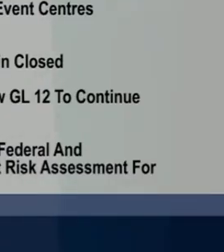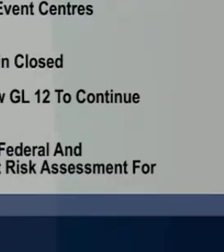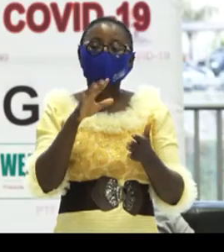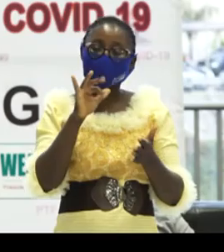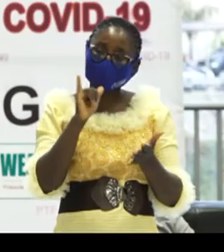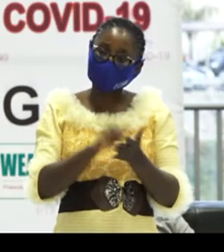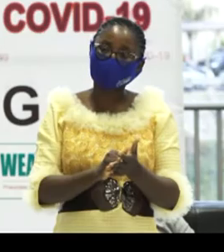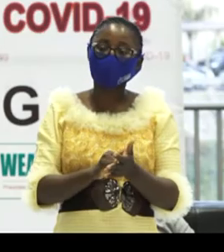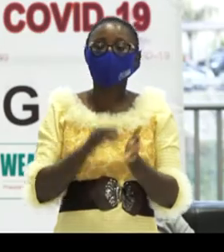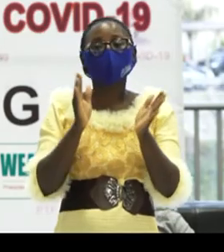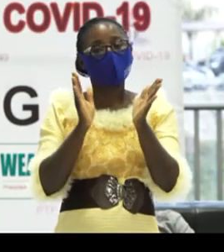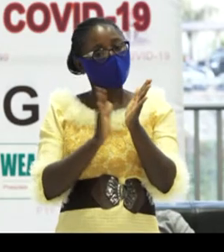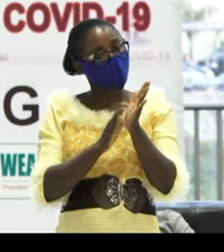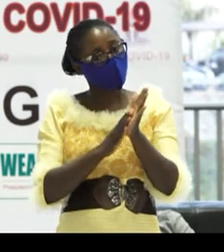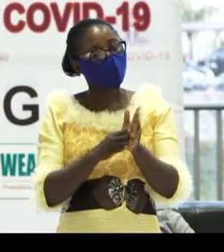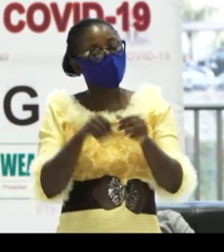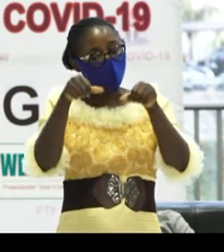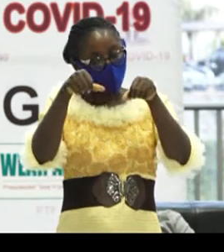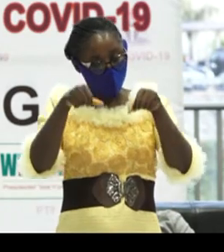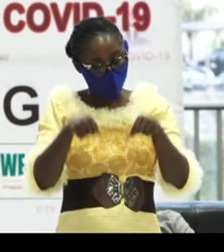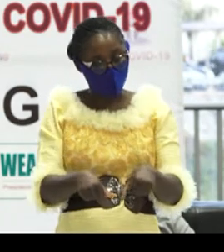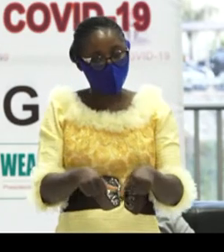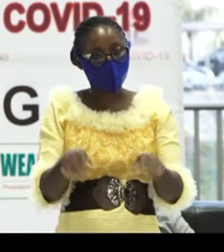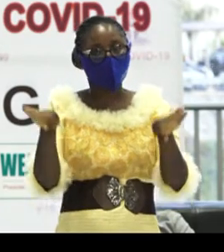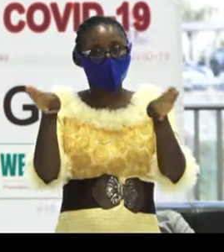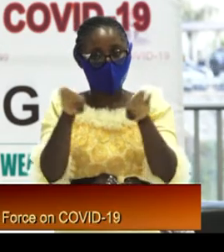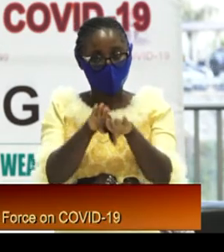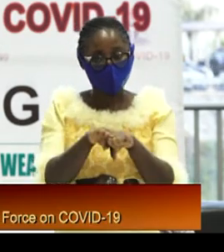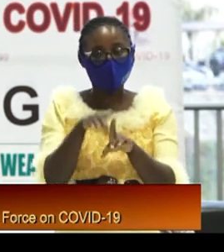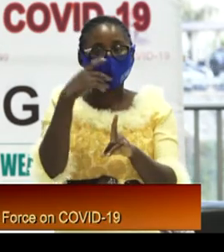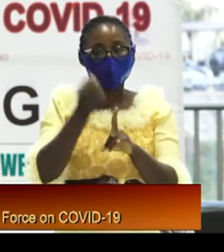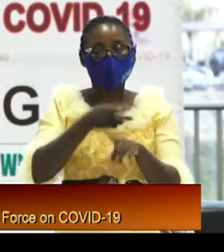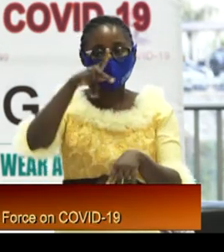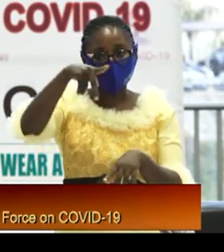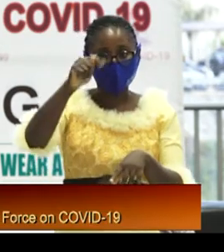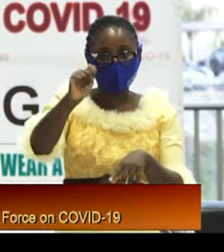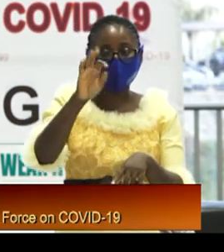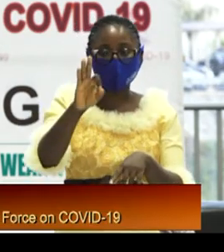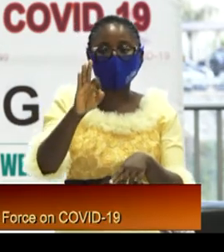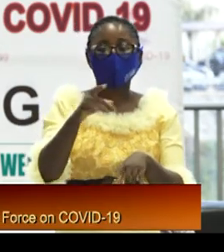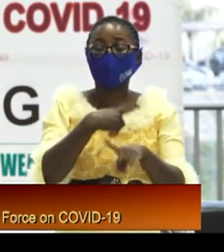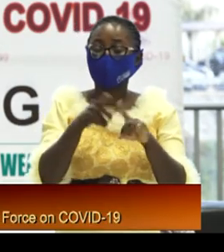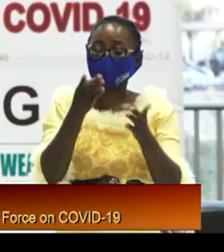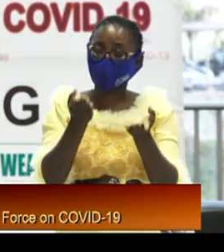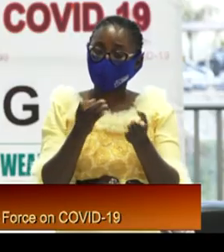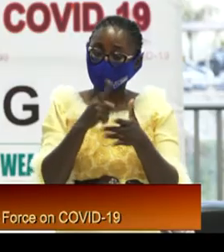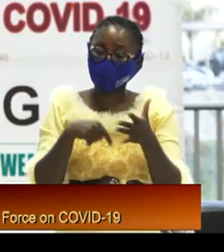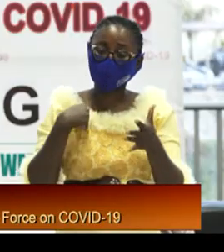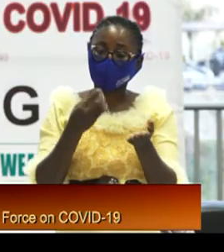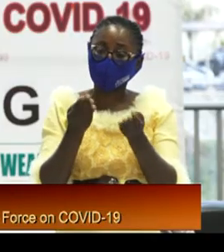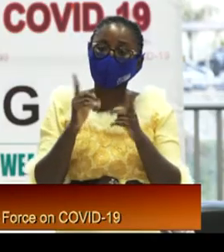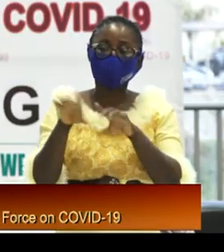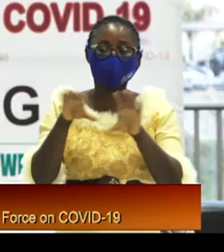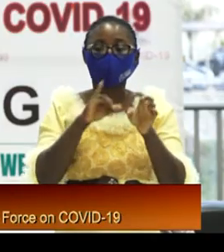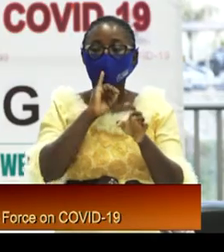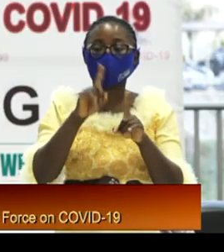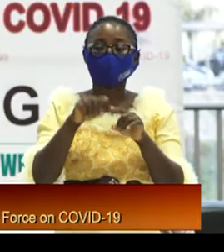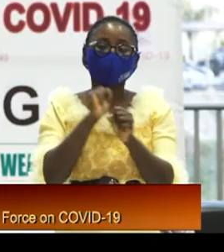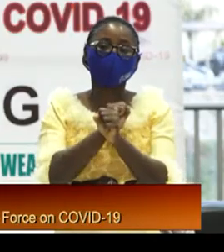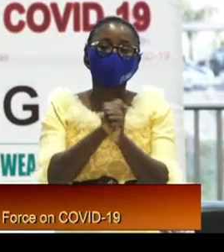home. Schools remain closed as far as the PTF is concerned, but what we intend to do is to work with